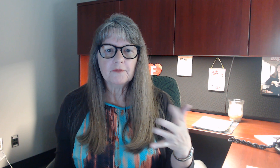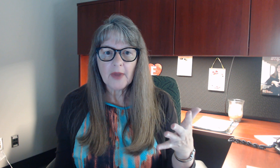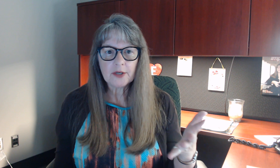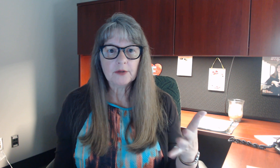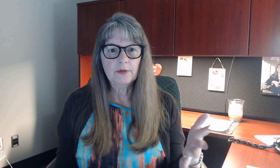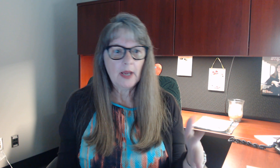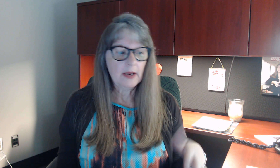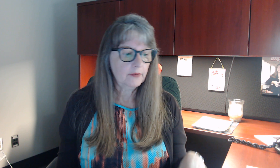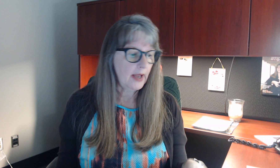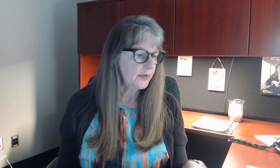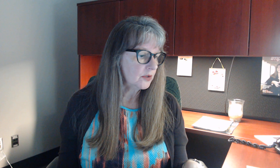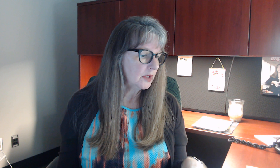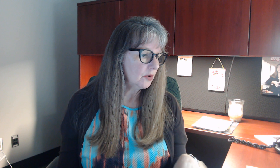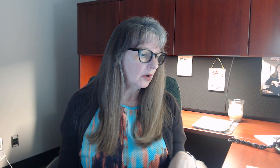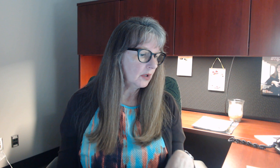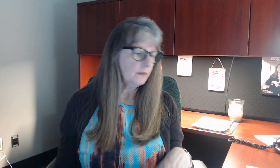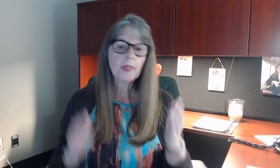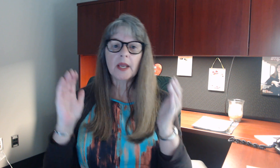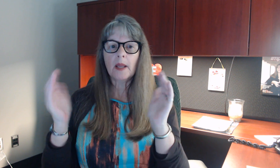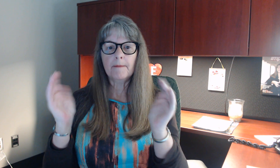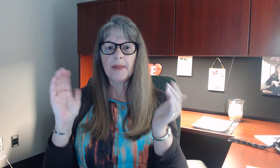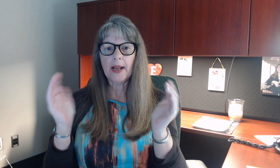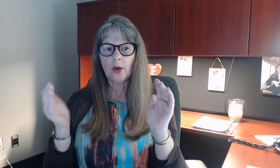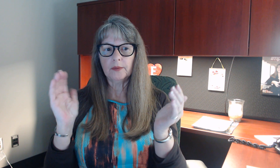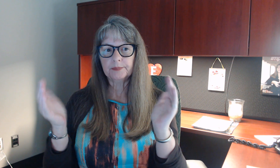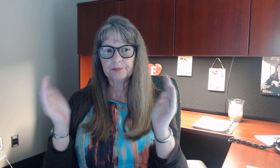effect of how things get dark. Compare